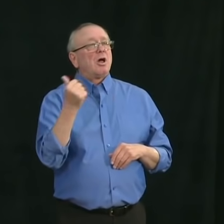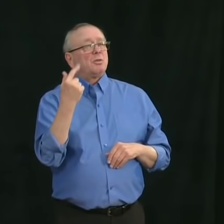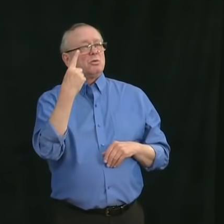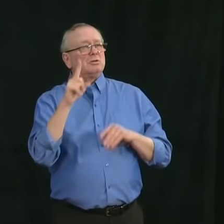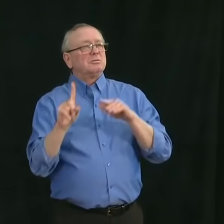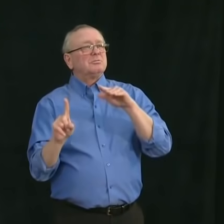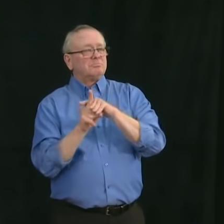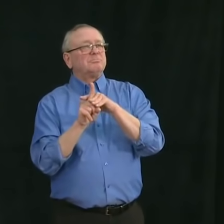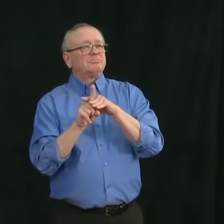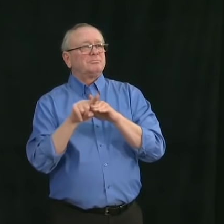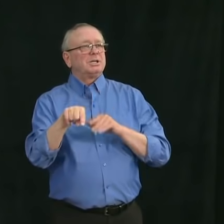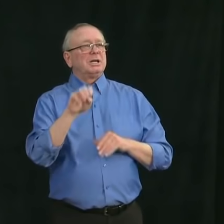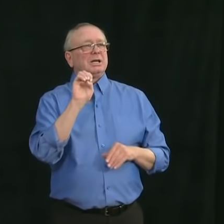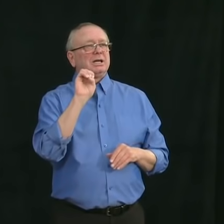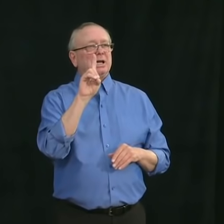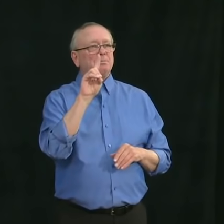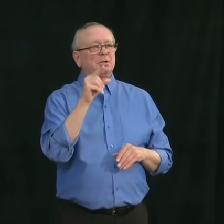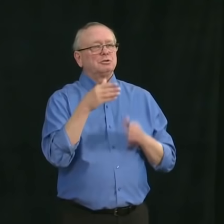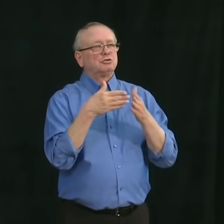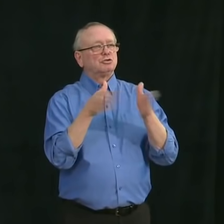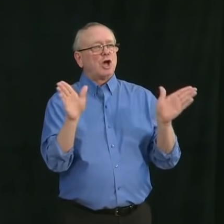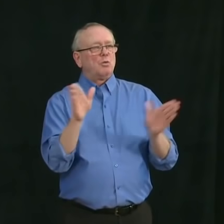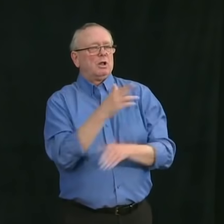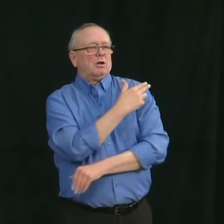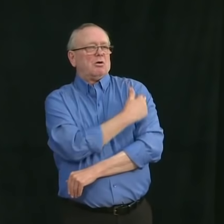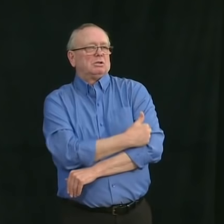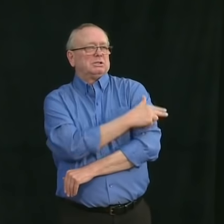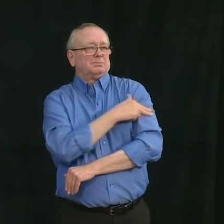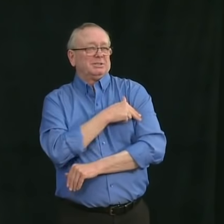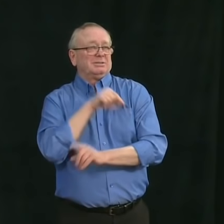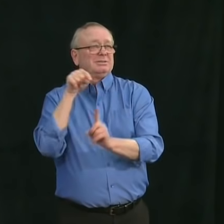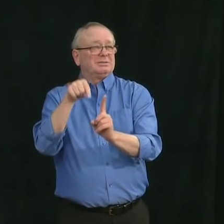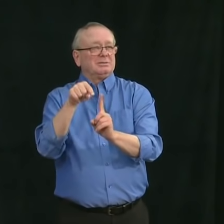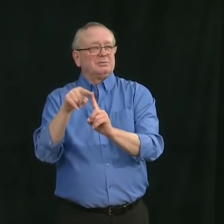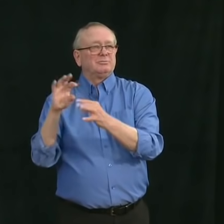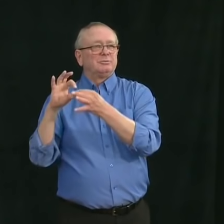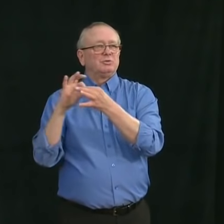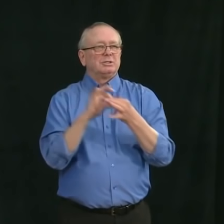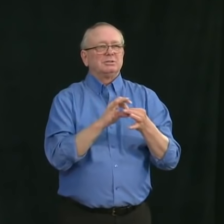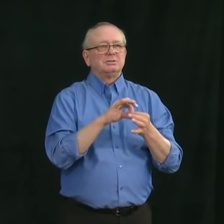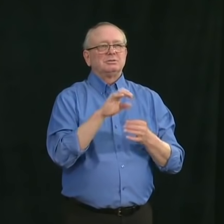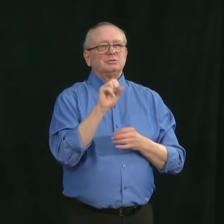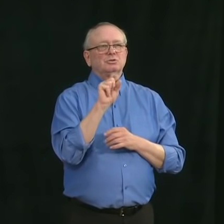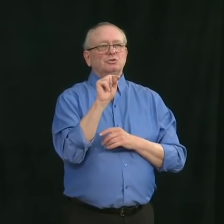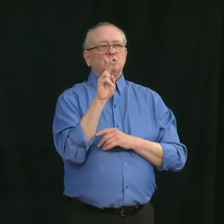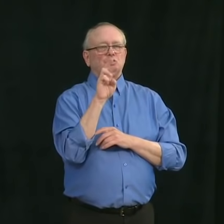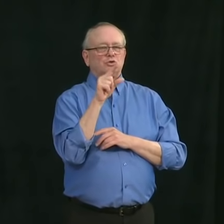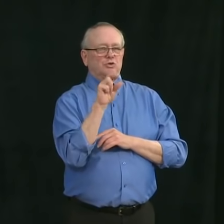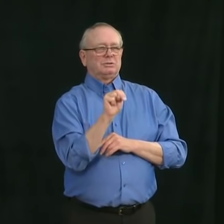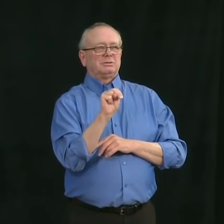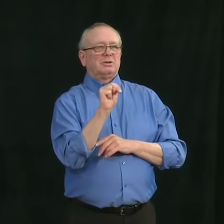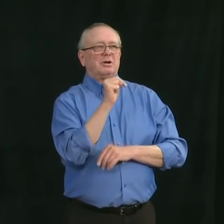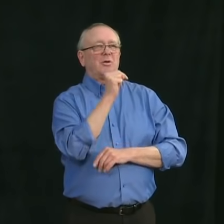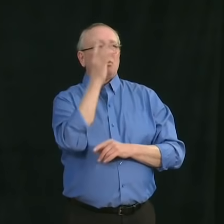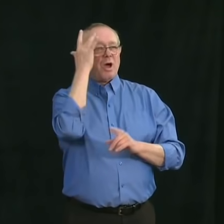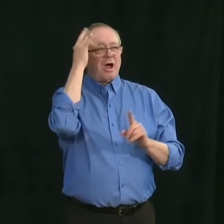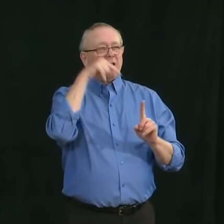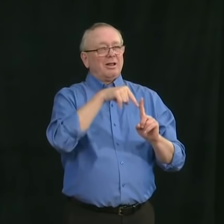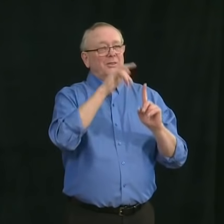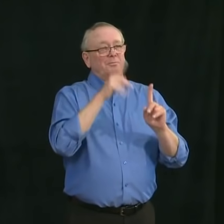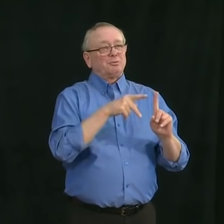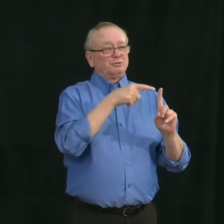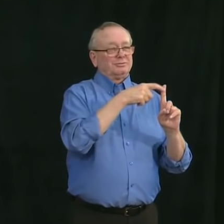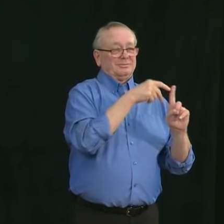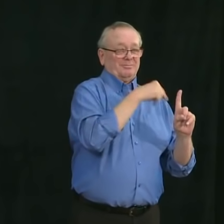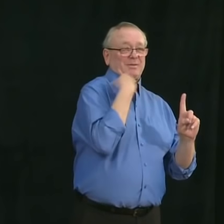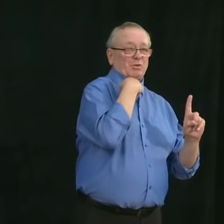with the Sturgeon Hospital outbreak as a result of patient transfer. A quick response to these cases means that spread of the